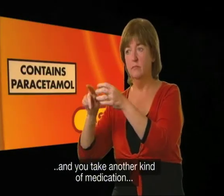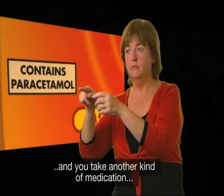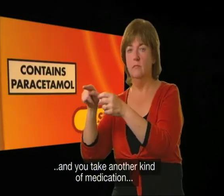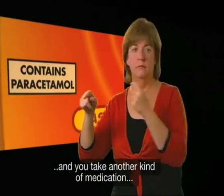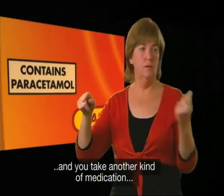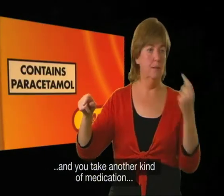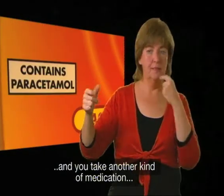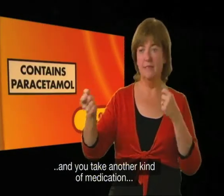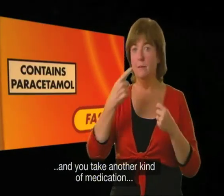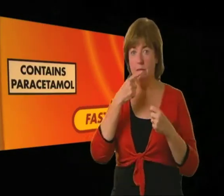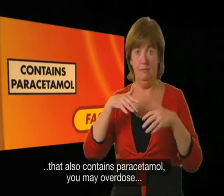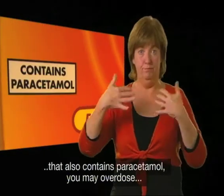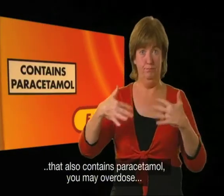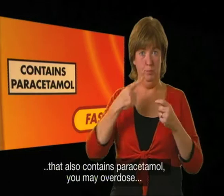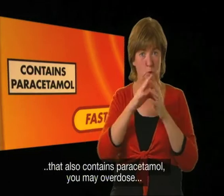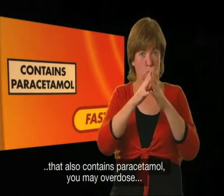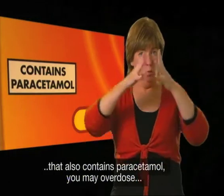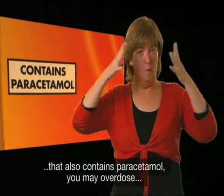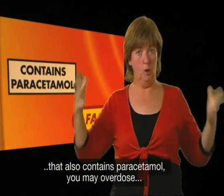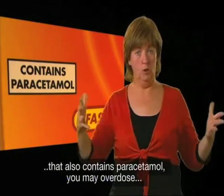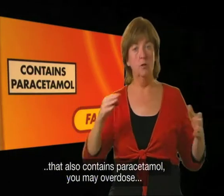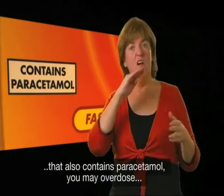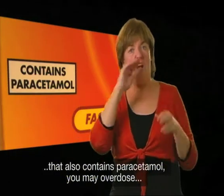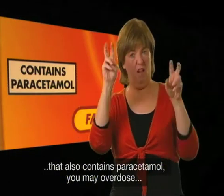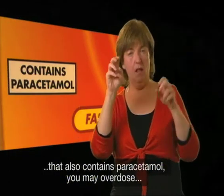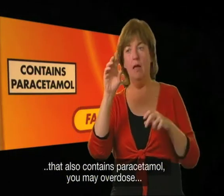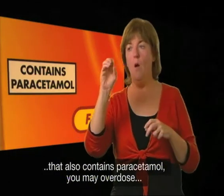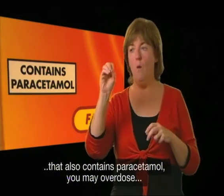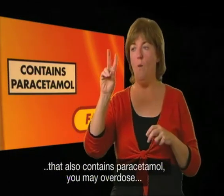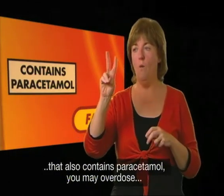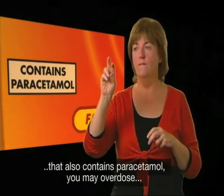of medication that also contains paracetamol, you may overdose,